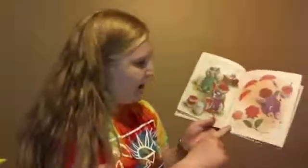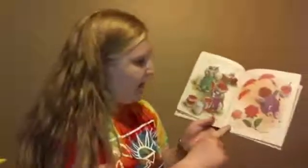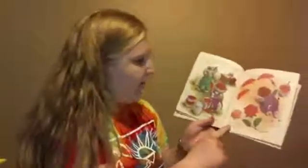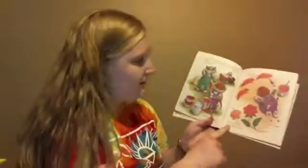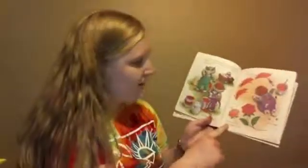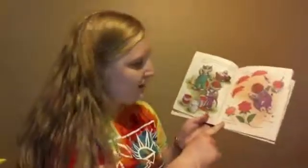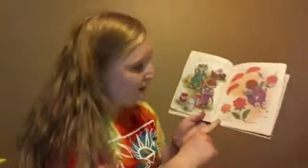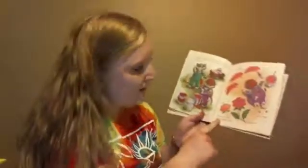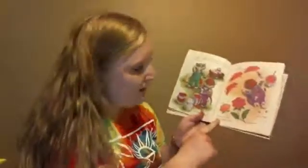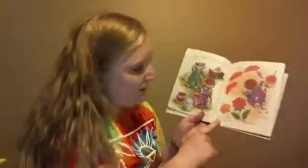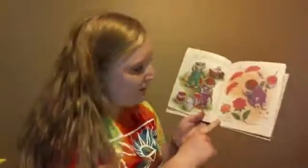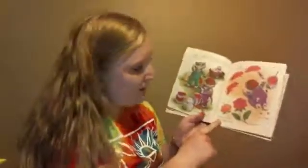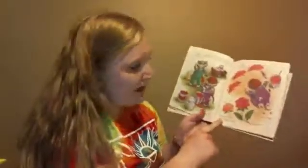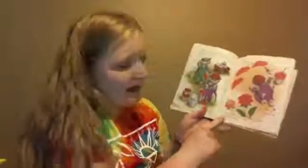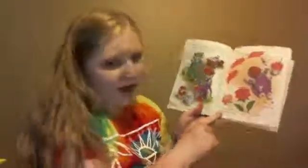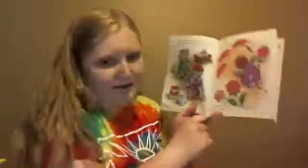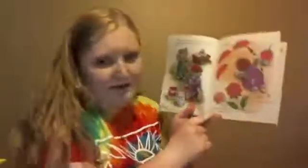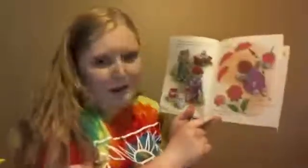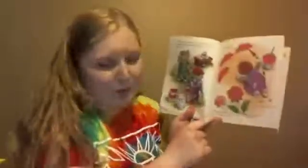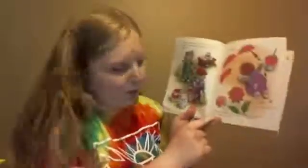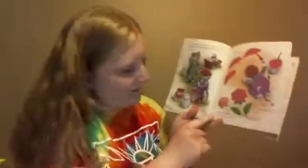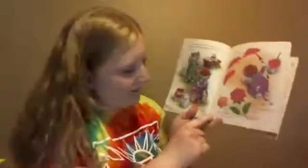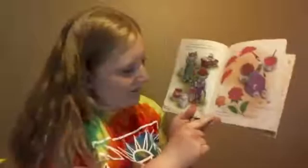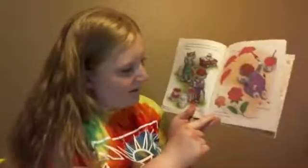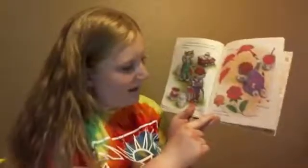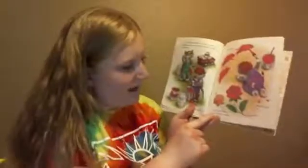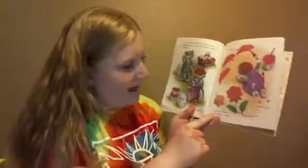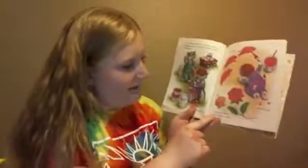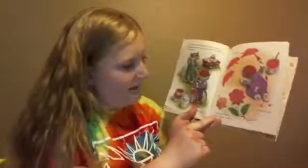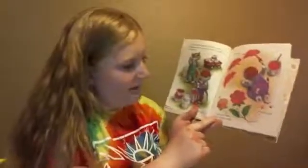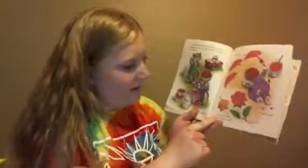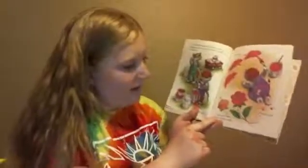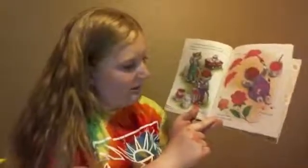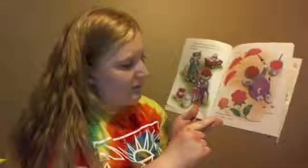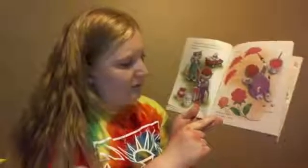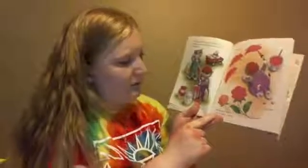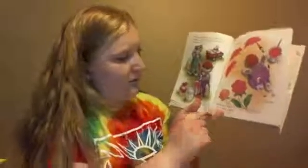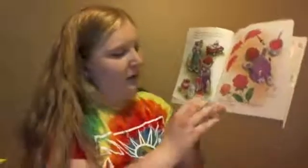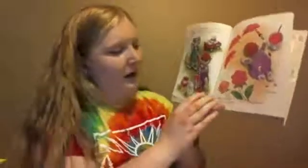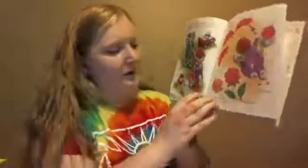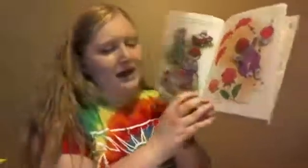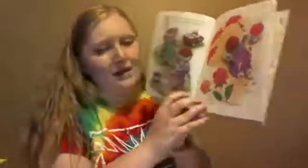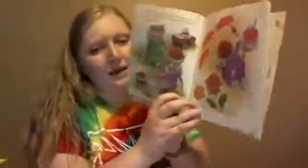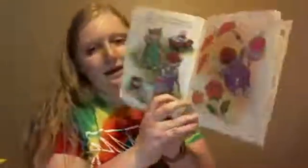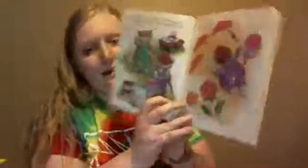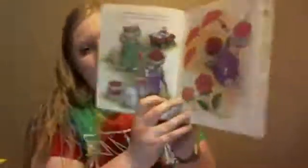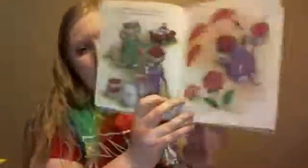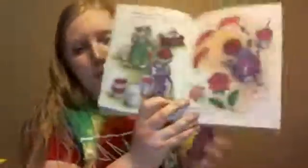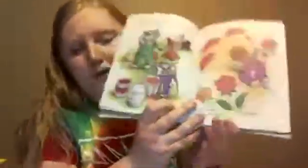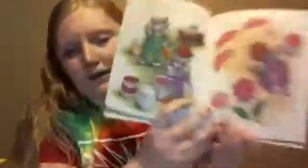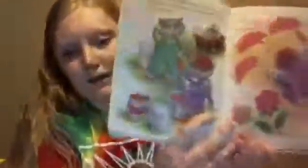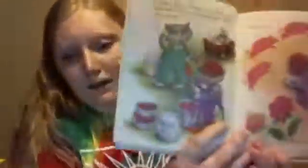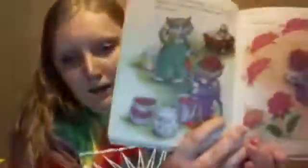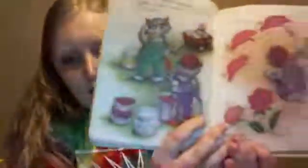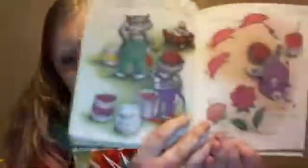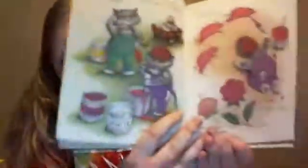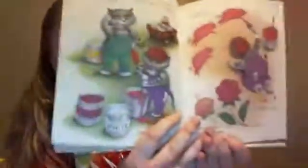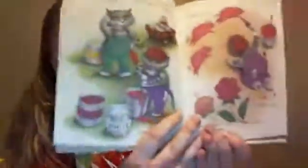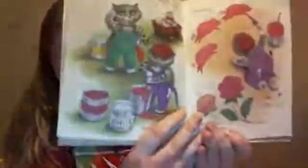as pigs, pink as toes, pink as a rose or a baby's nose. Look at all the pink things